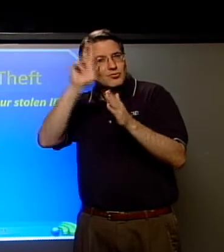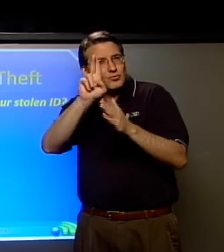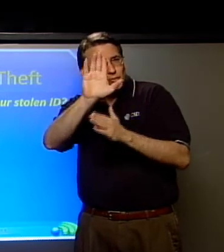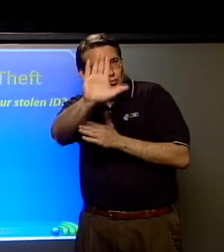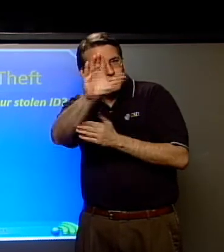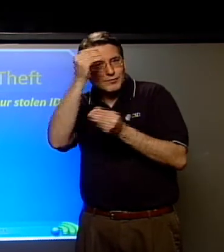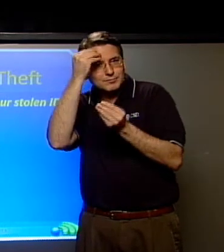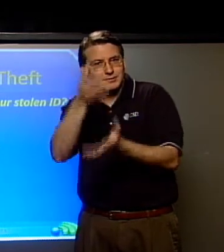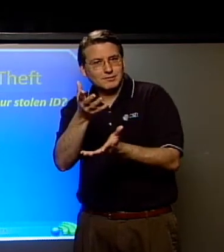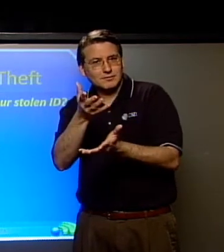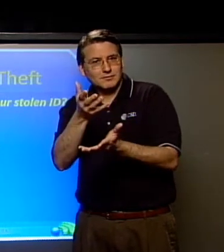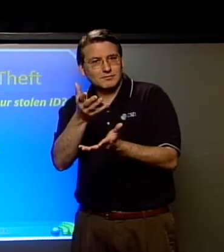Security